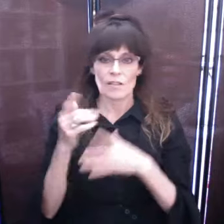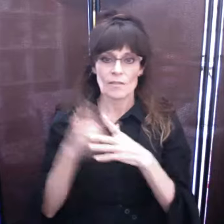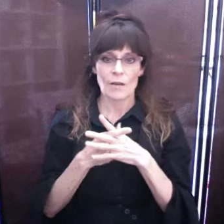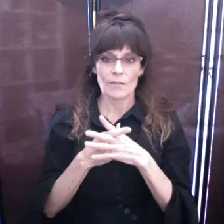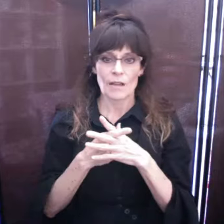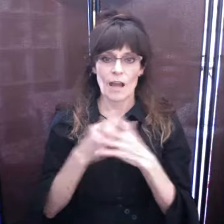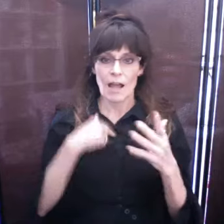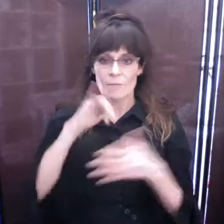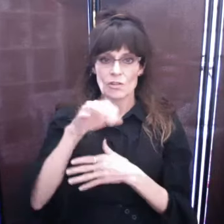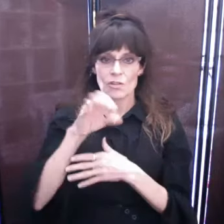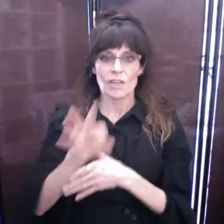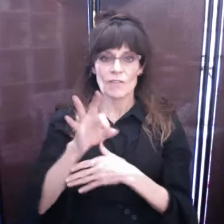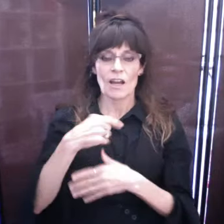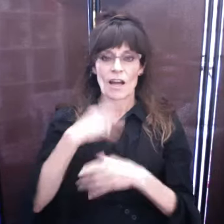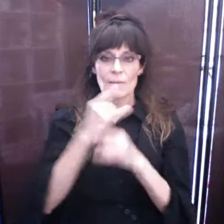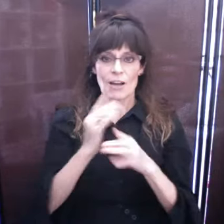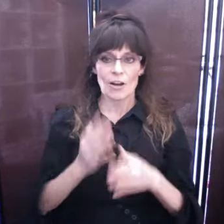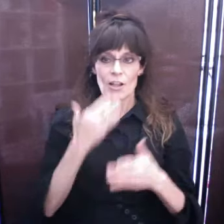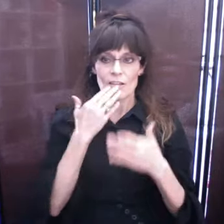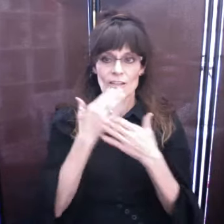I'm an alcoholic. Thanks for letting me share.